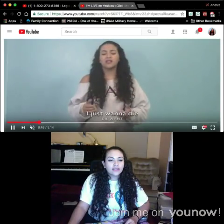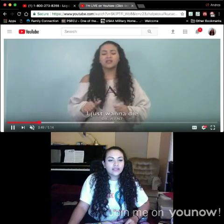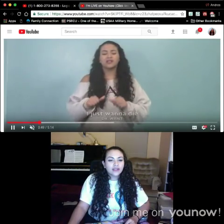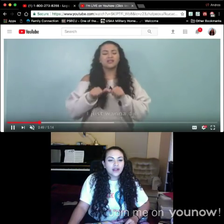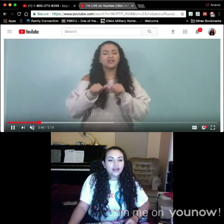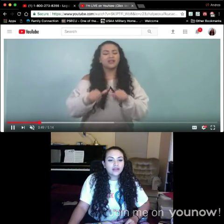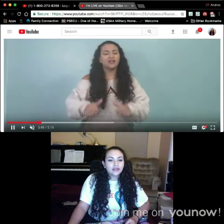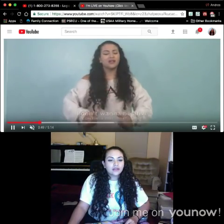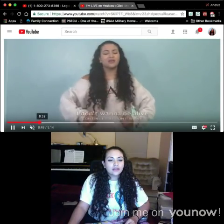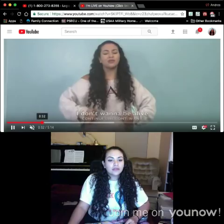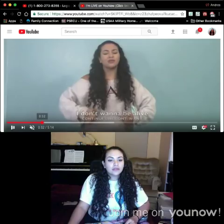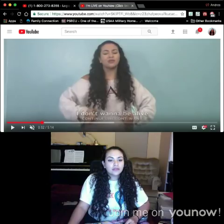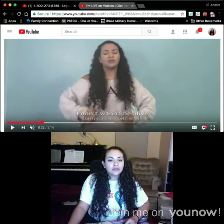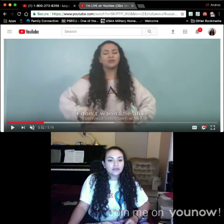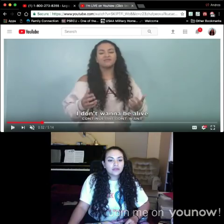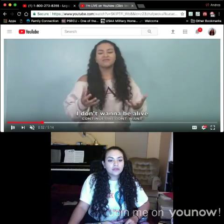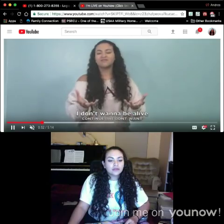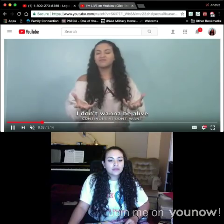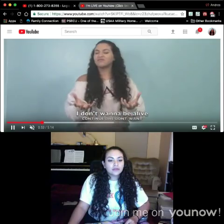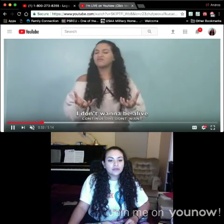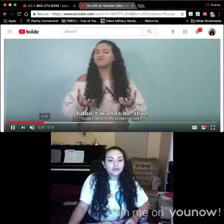where does it start?